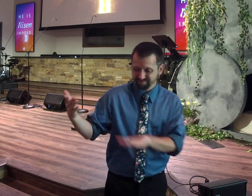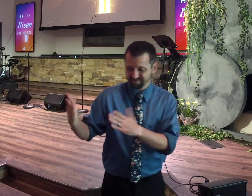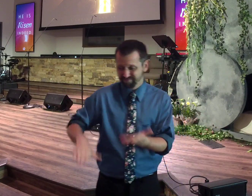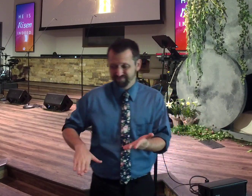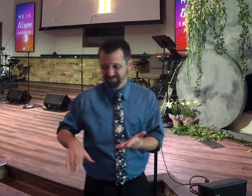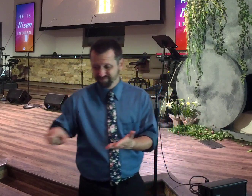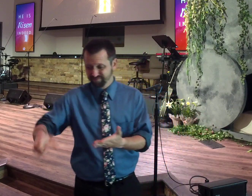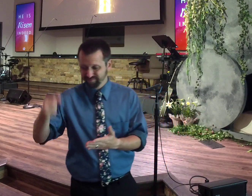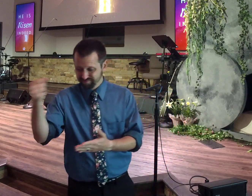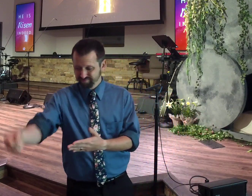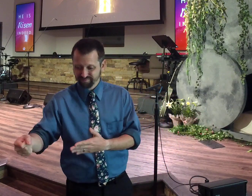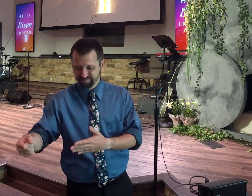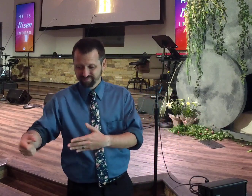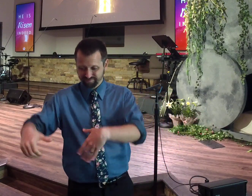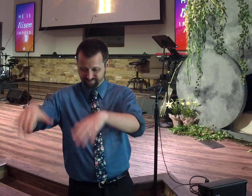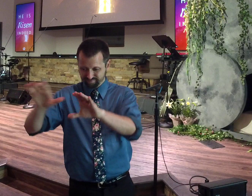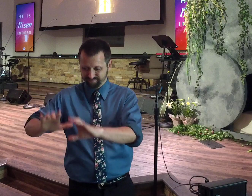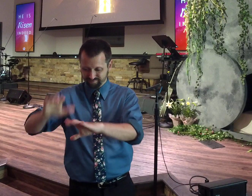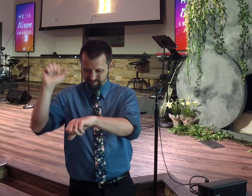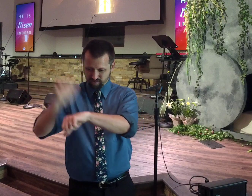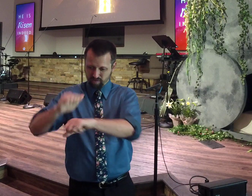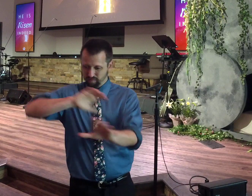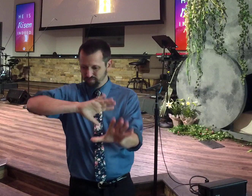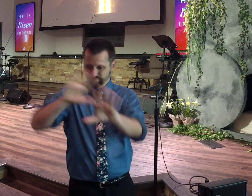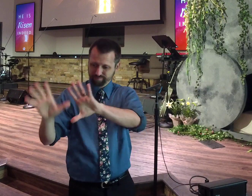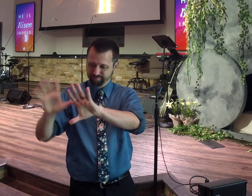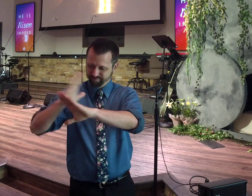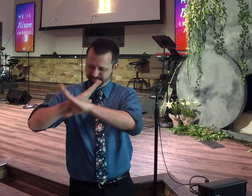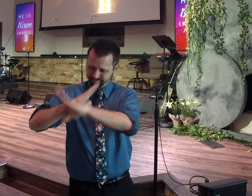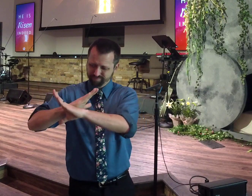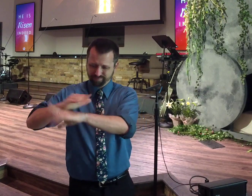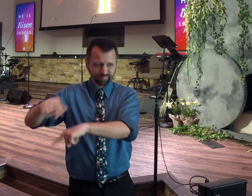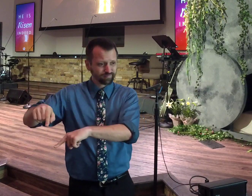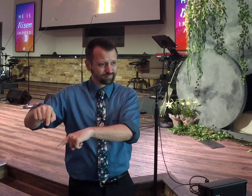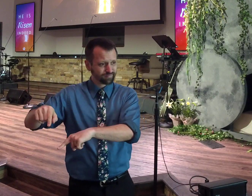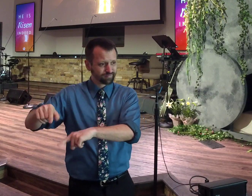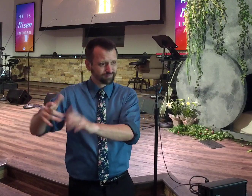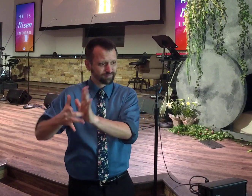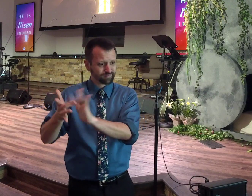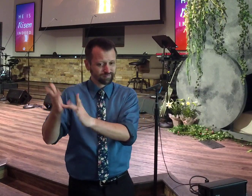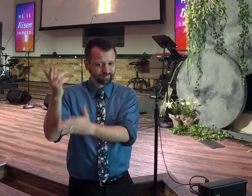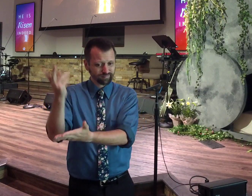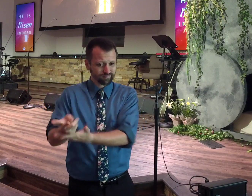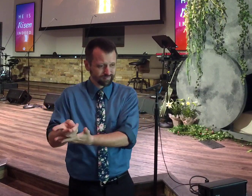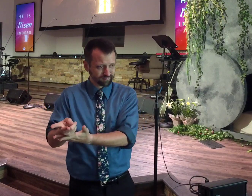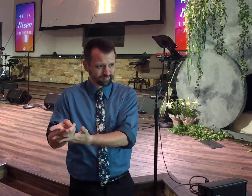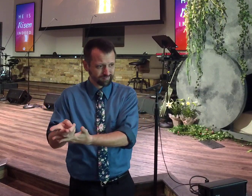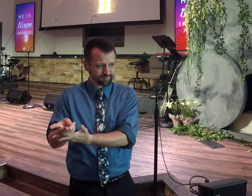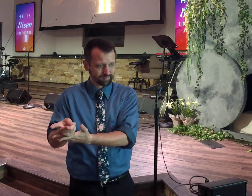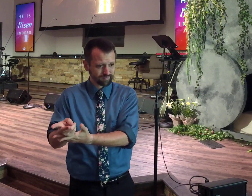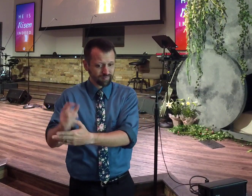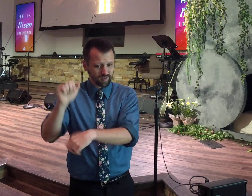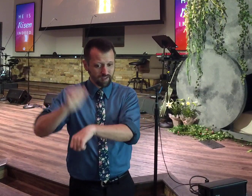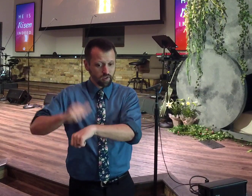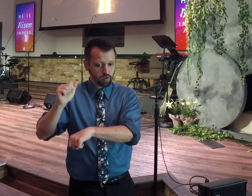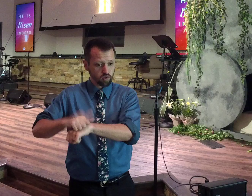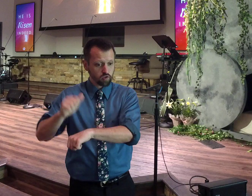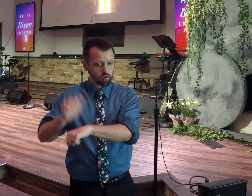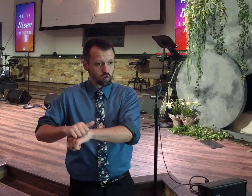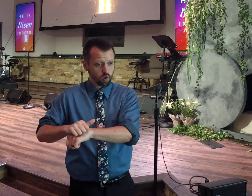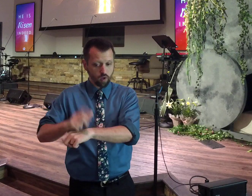tomb. There was a stone that was placed on top of that tomb, but the Bible says that stone could not keep him